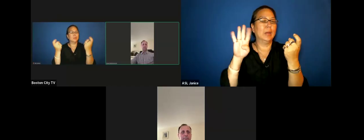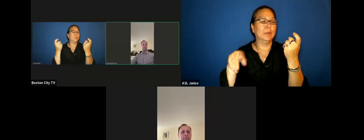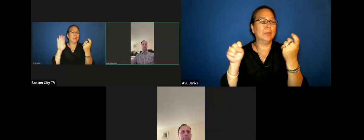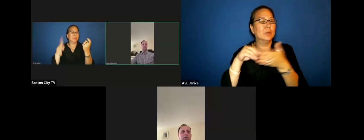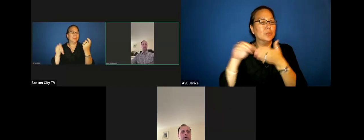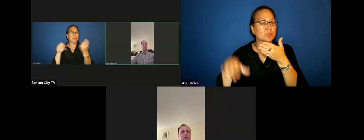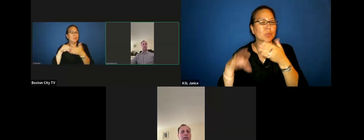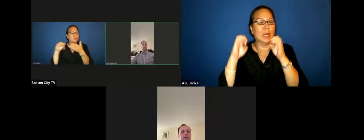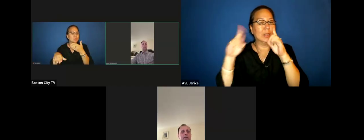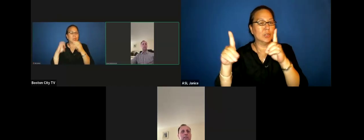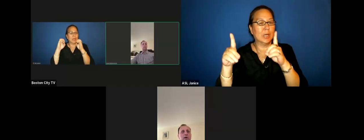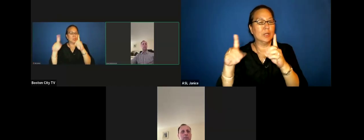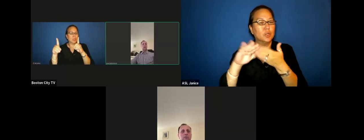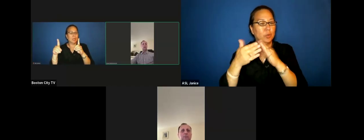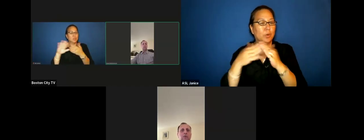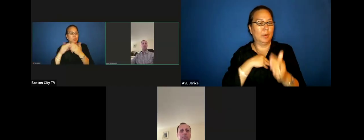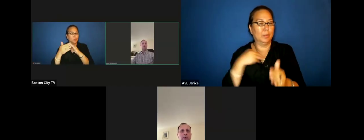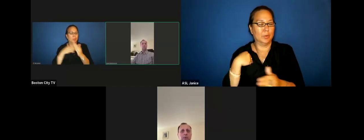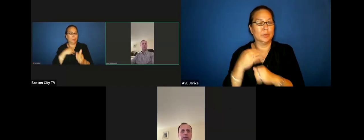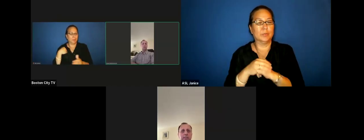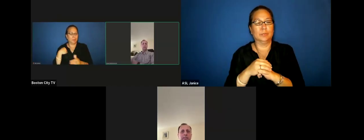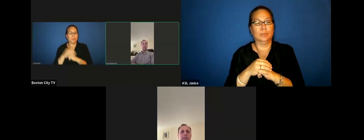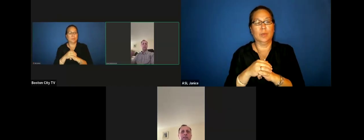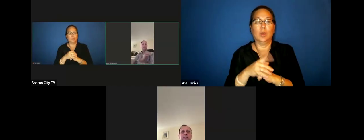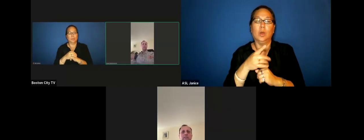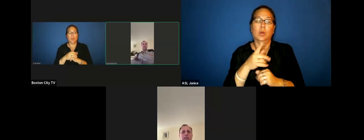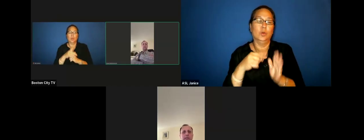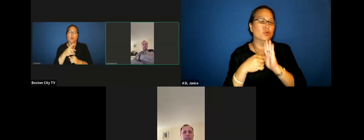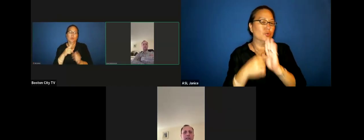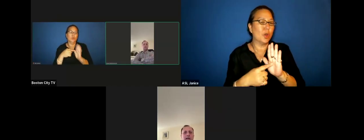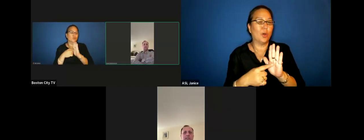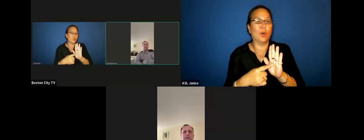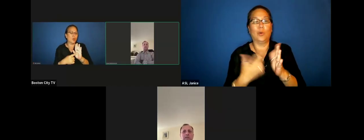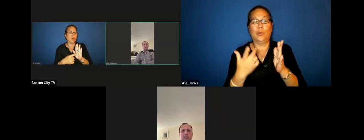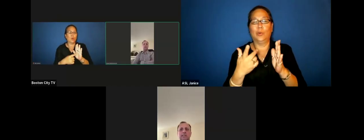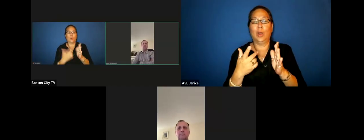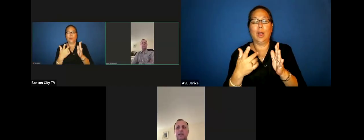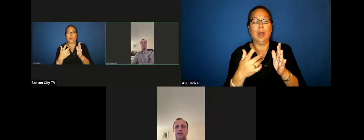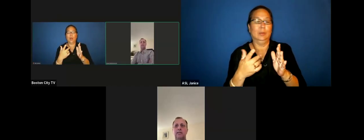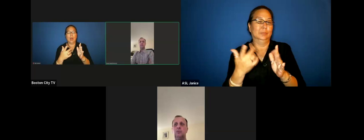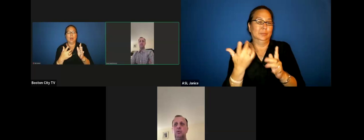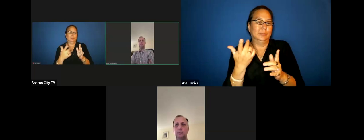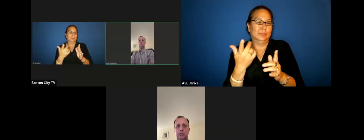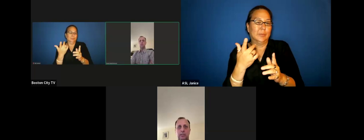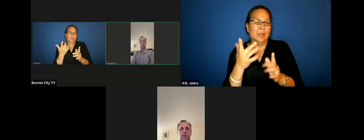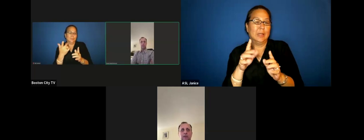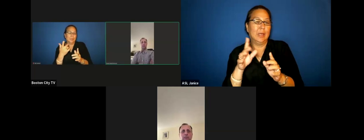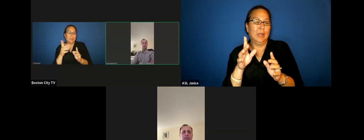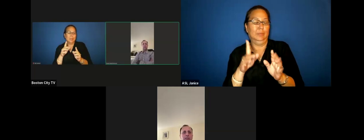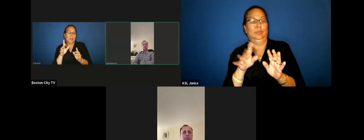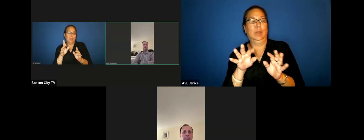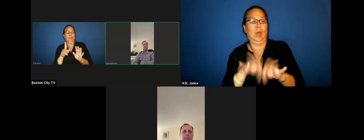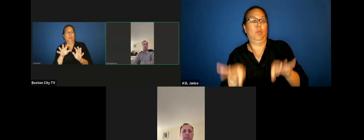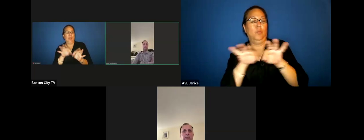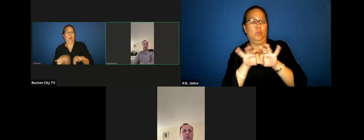Denver. Located in the heart of Columbia Point, Denver Elementary has served as a vital institution